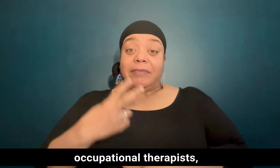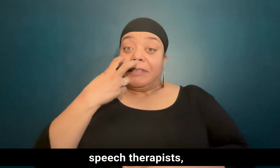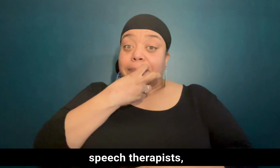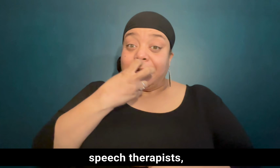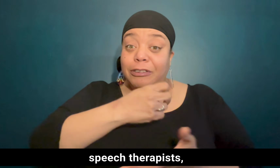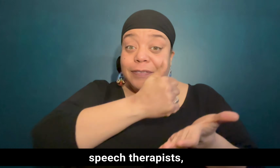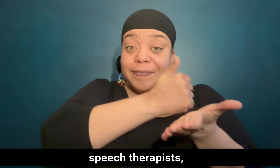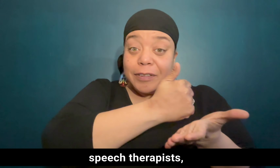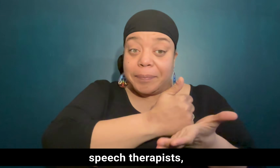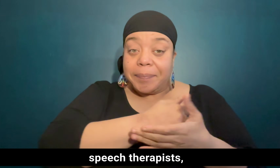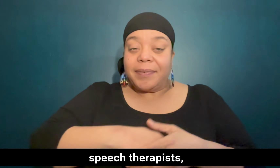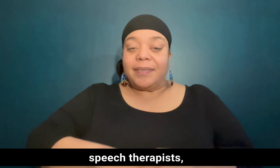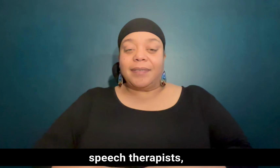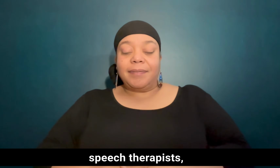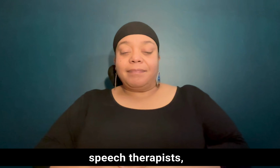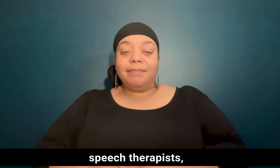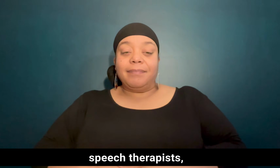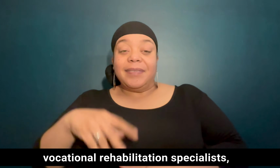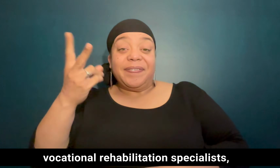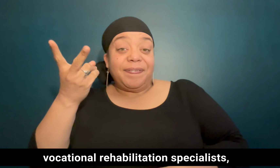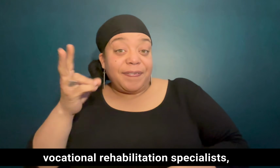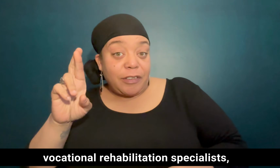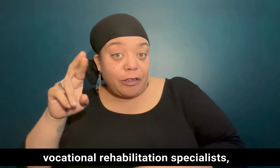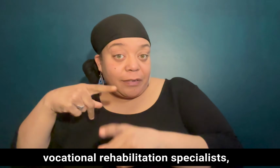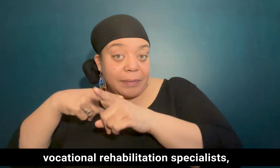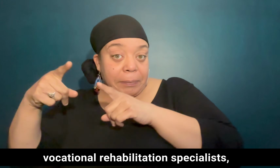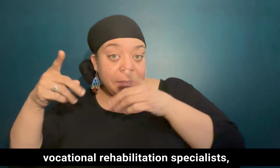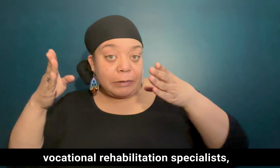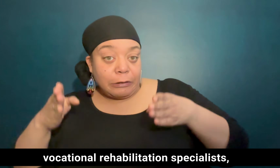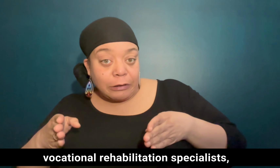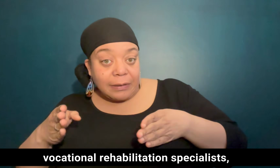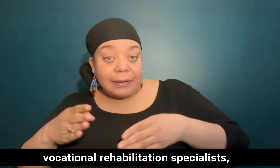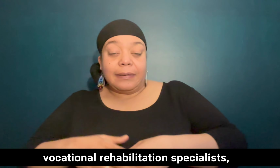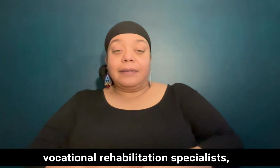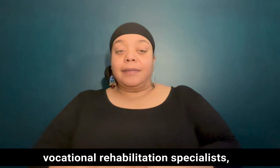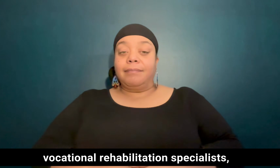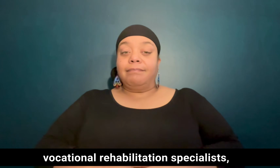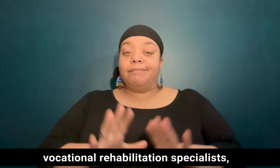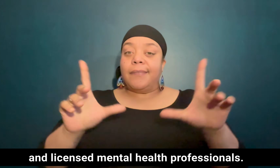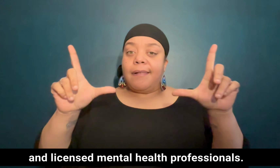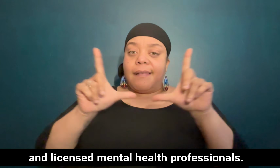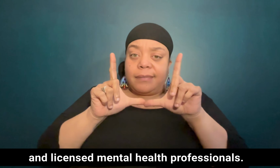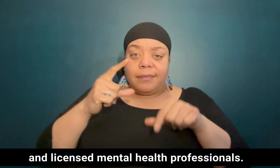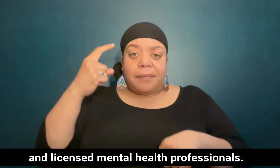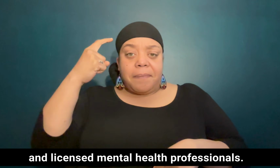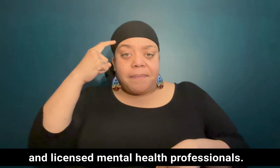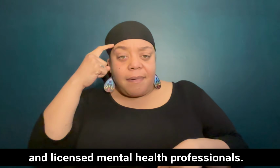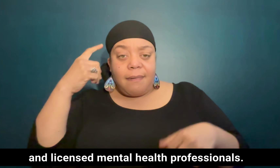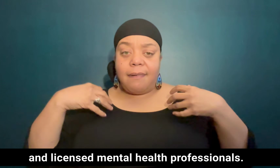speech therapists, vocational rehabilitation specialists, and licensed mental health